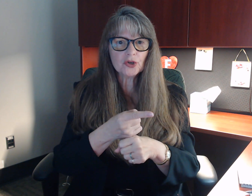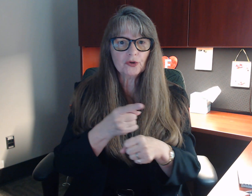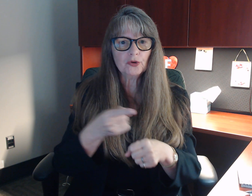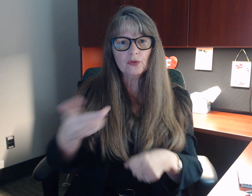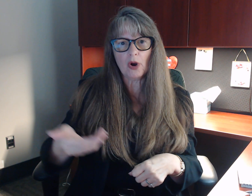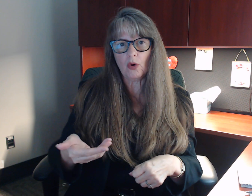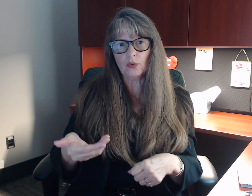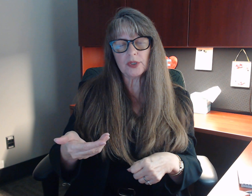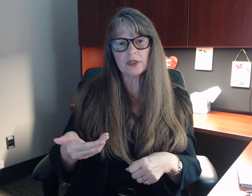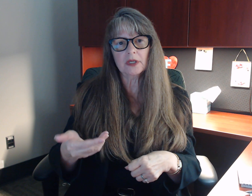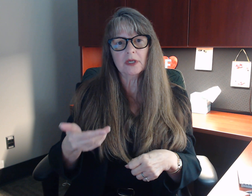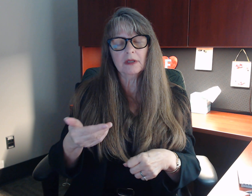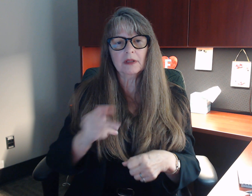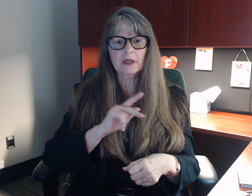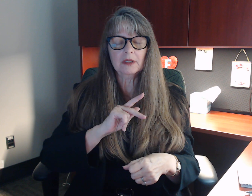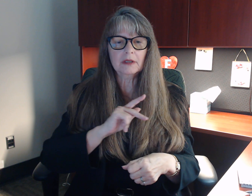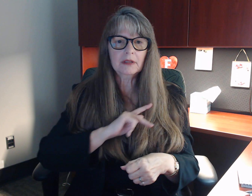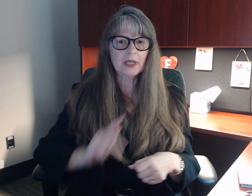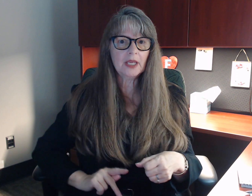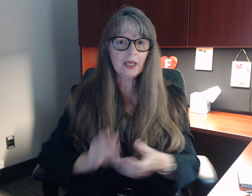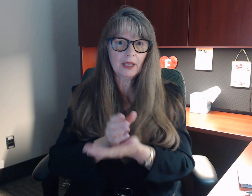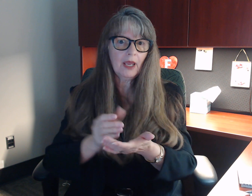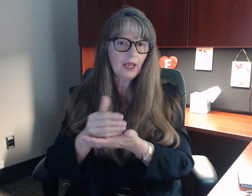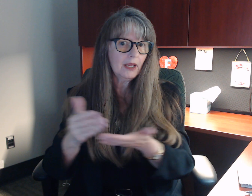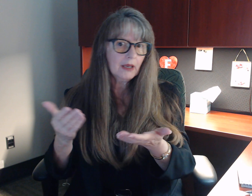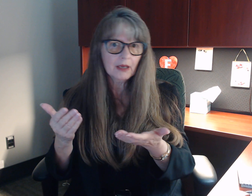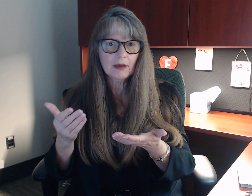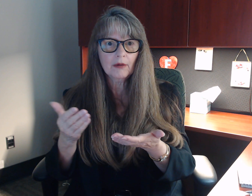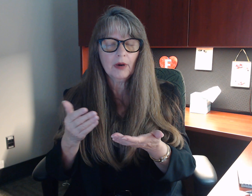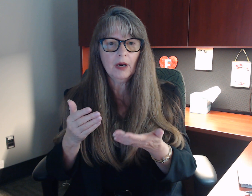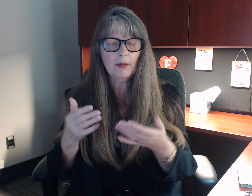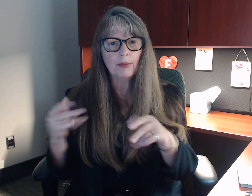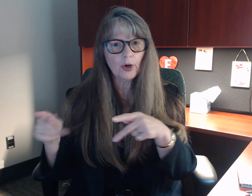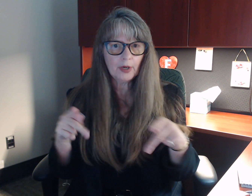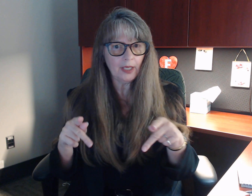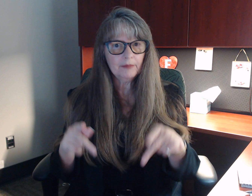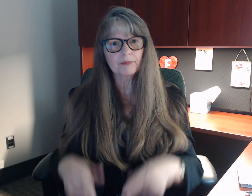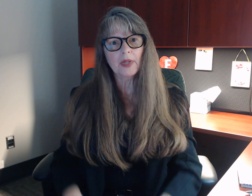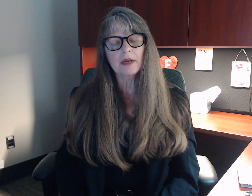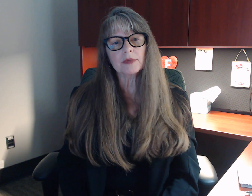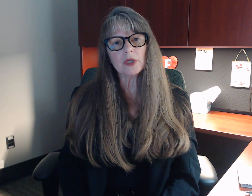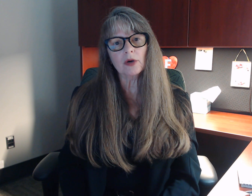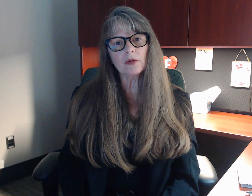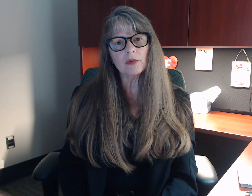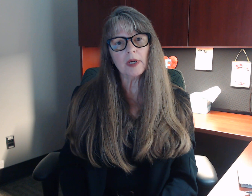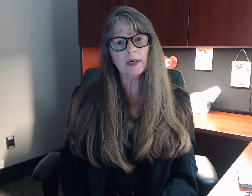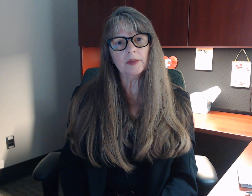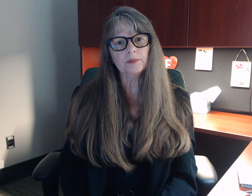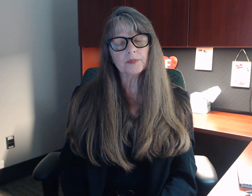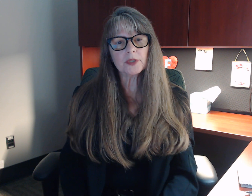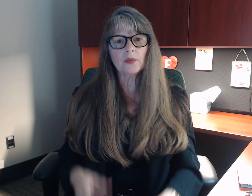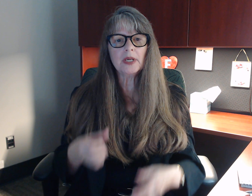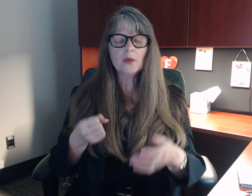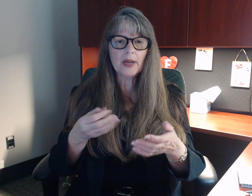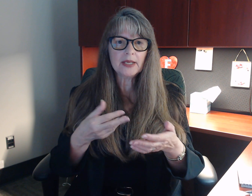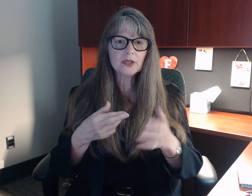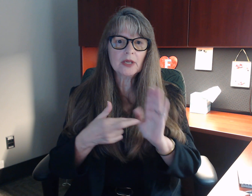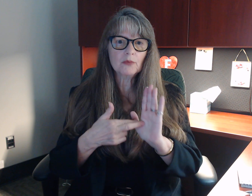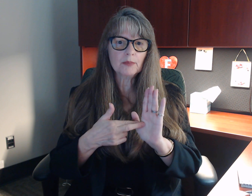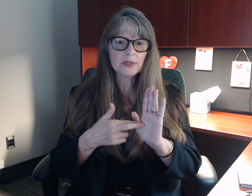you host the king cake party. So anyway, it